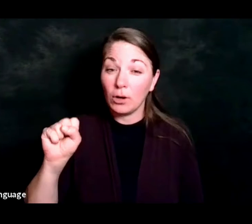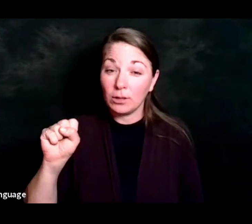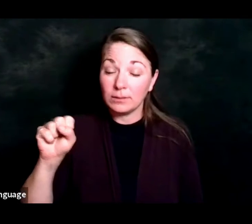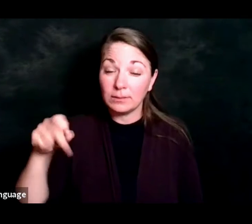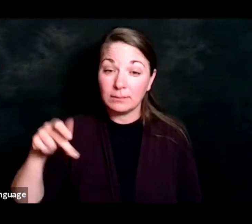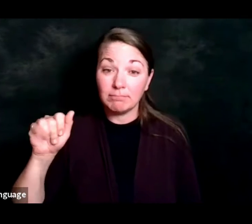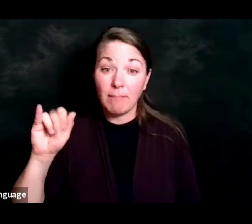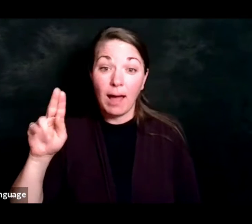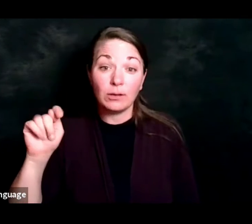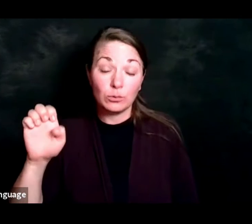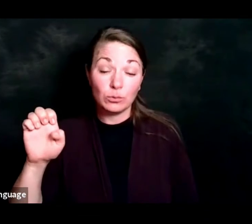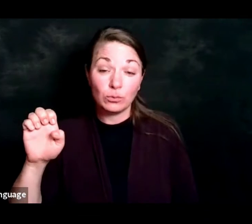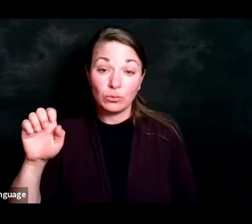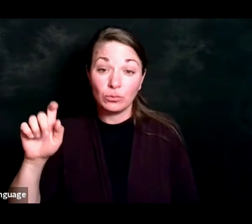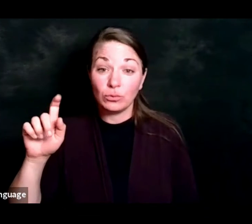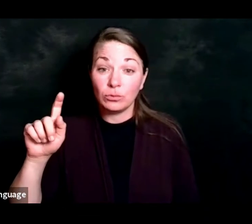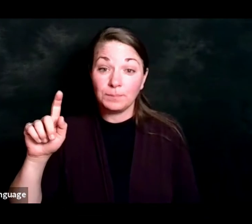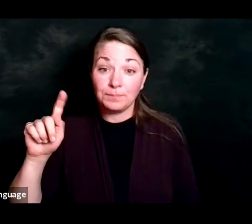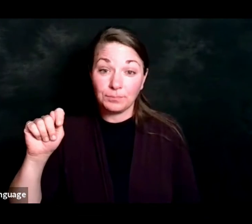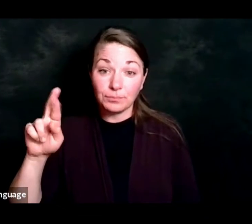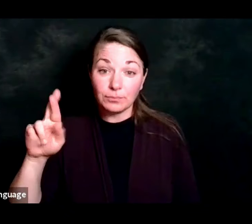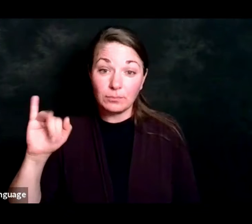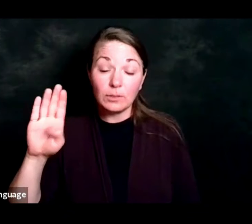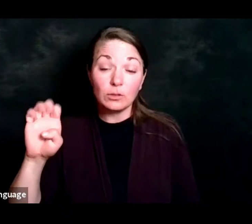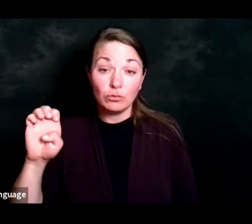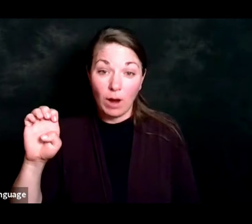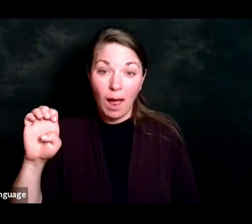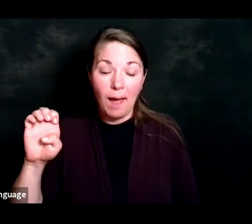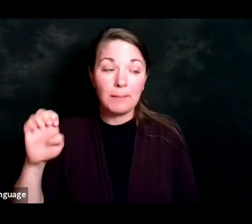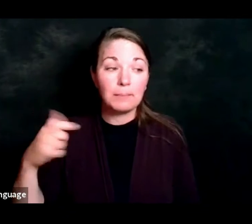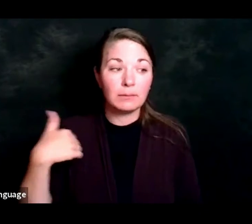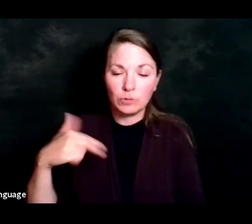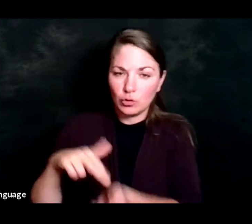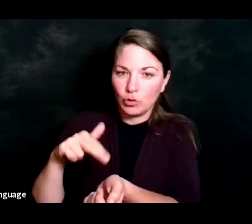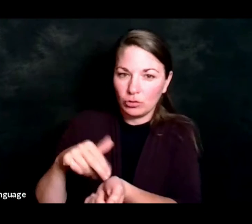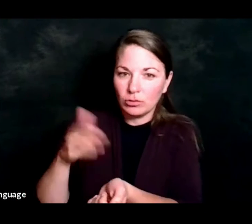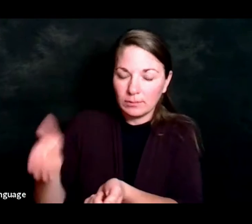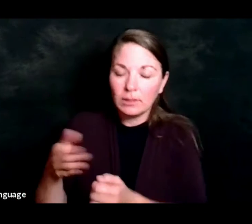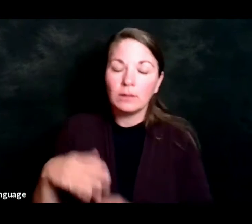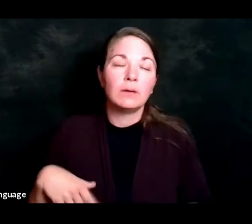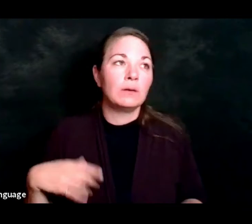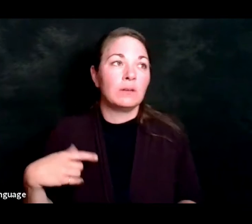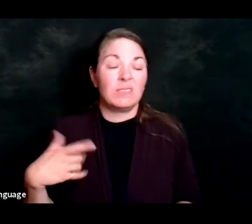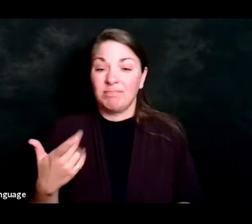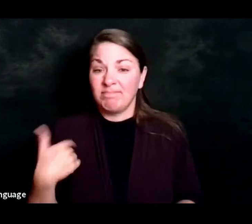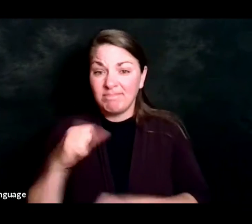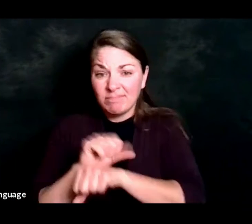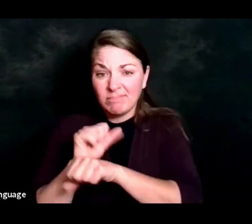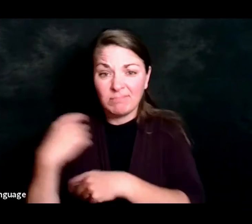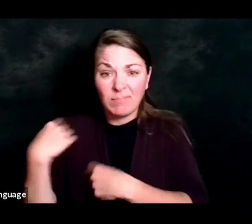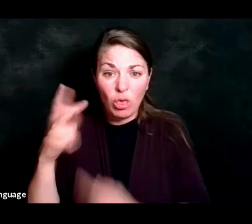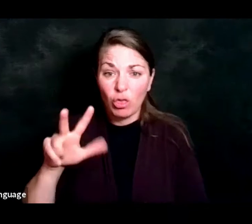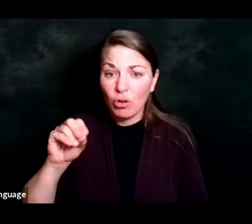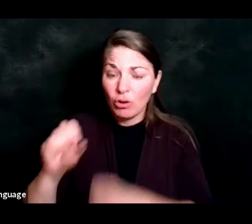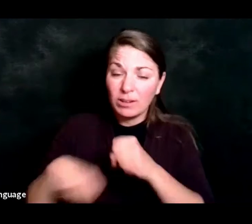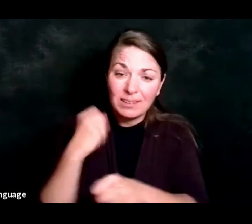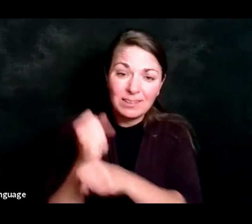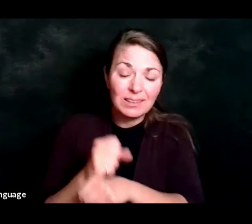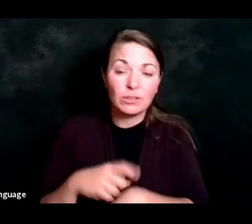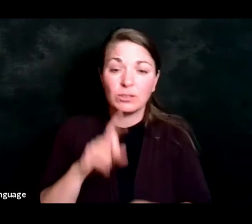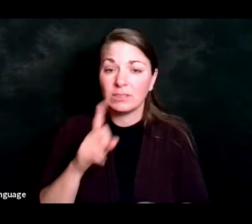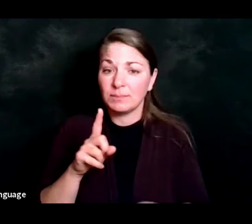in SANE. I have been a nurse almost 30 years. The majority of my experience has been in critical care